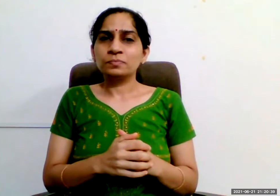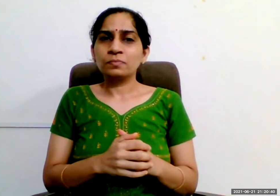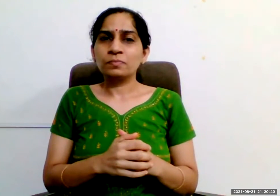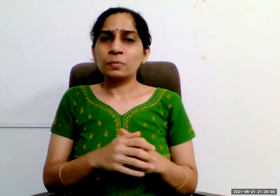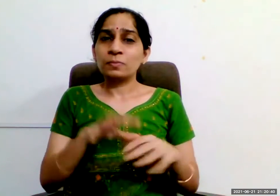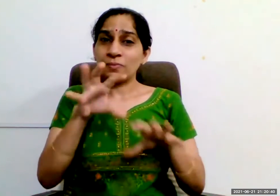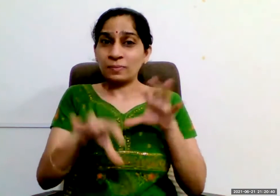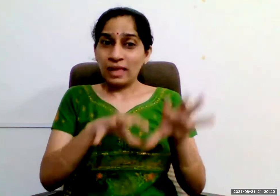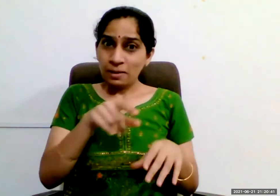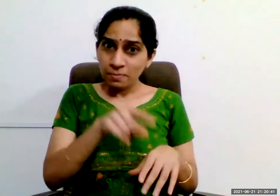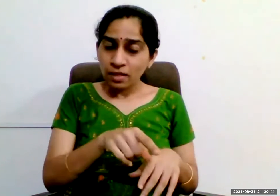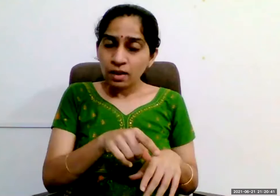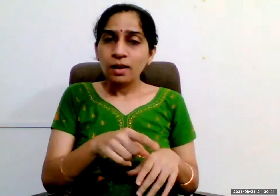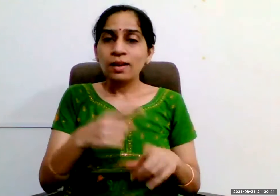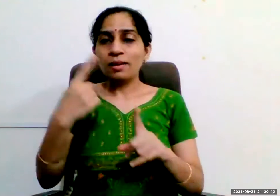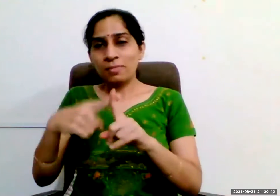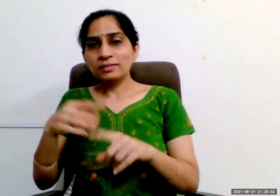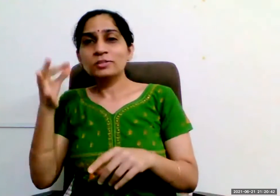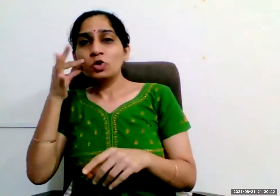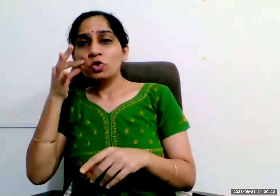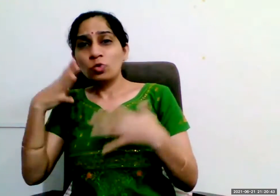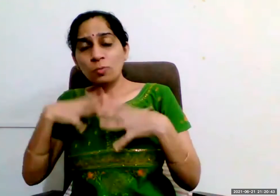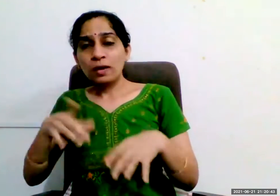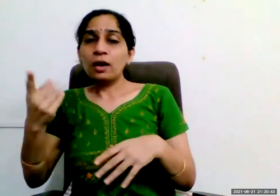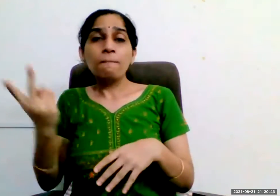animals as well as humans both have consciousness,